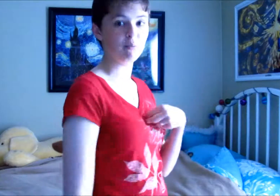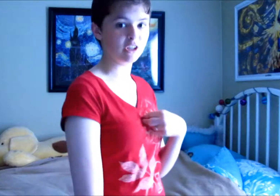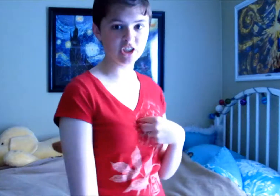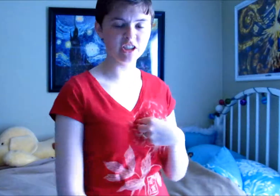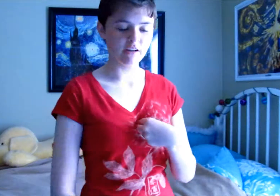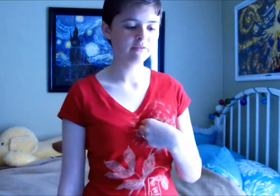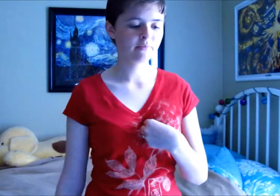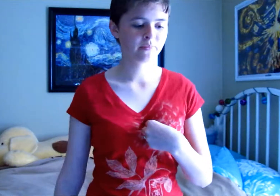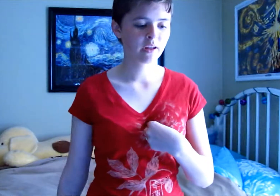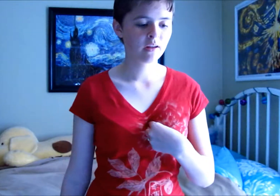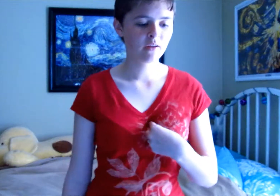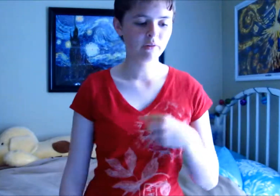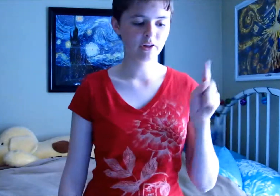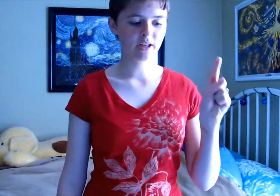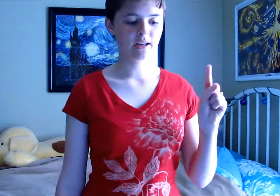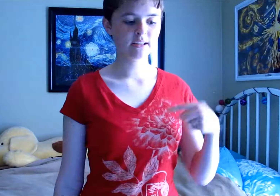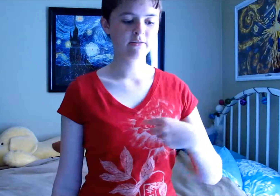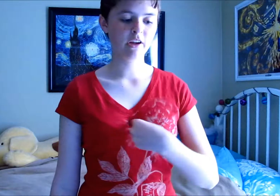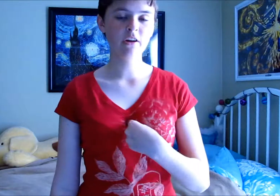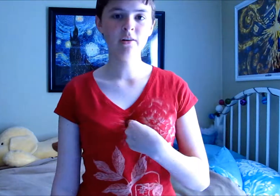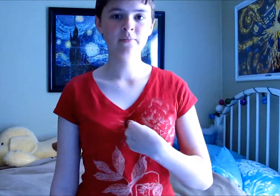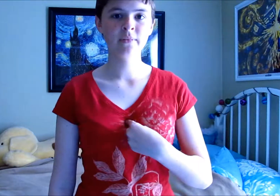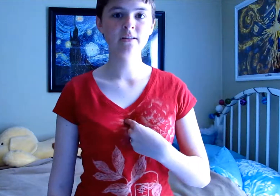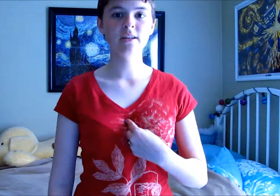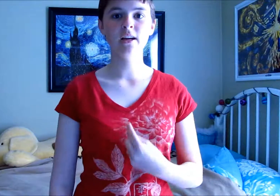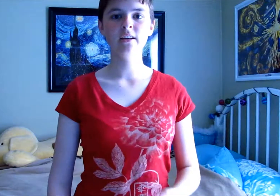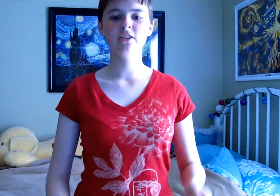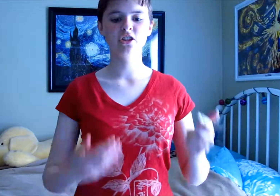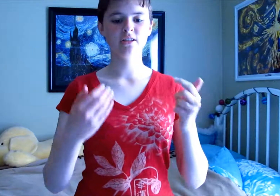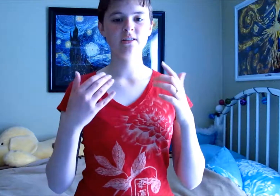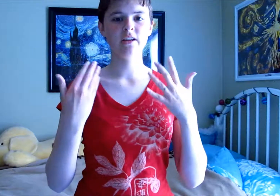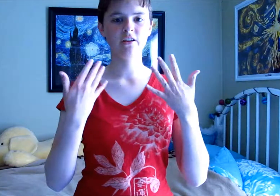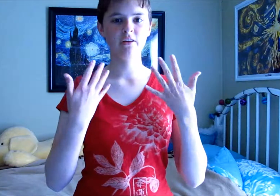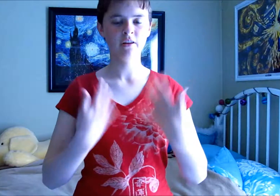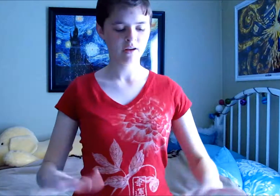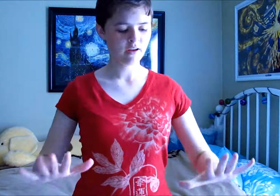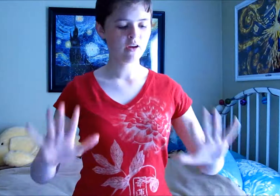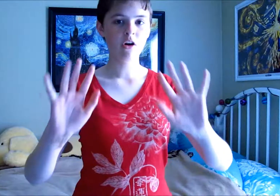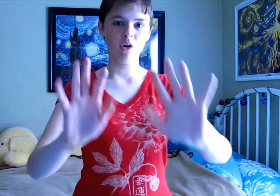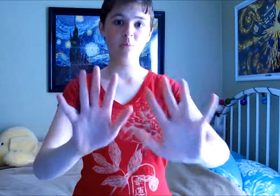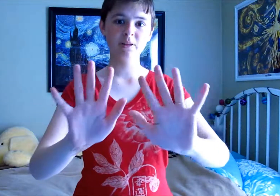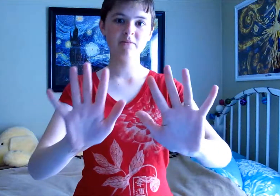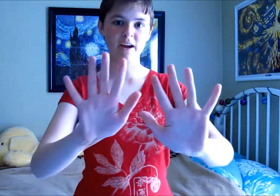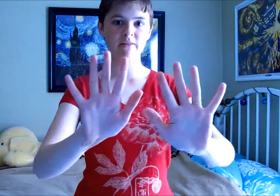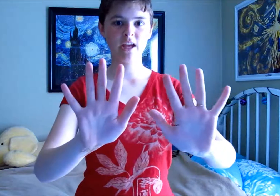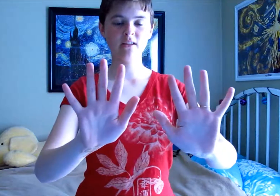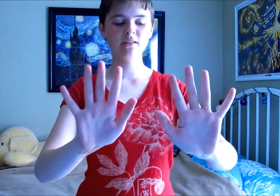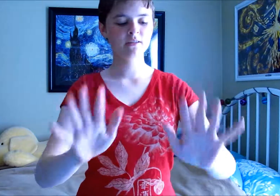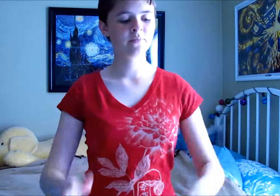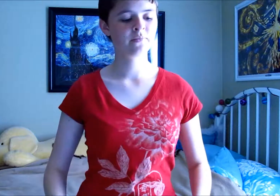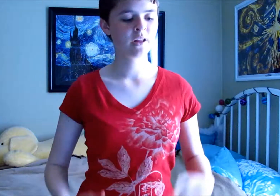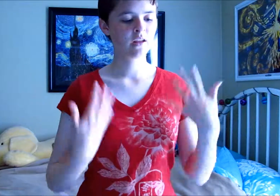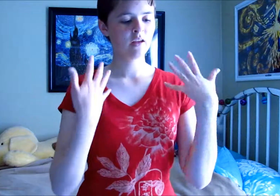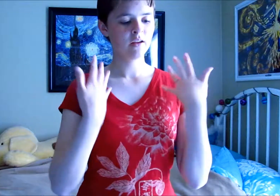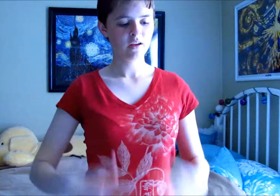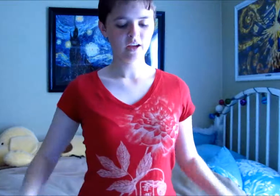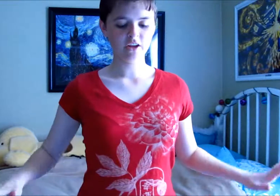point to yourself with your index finger. Done is just taking your open 5 hands and